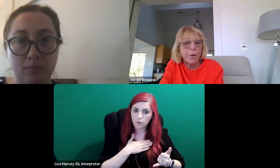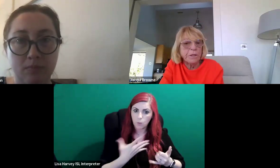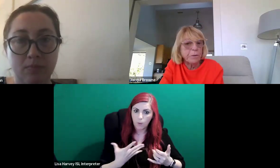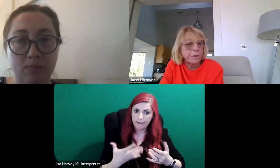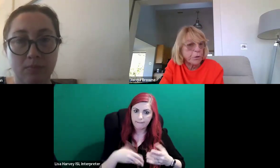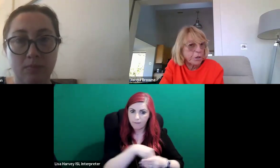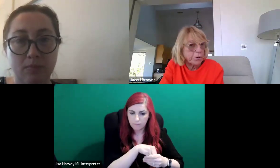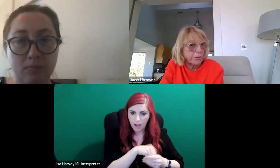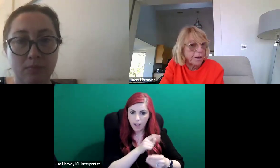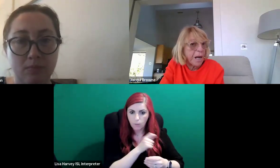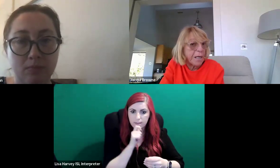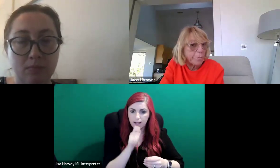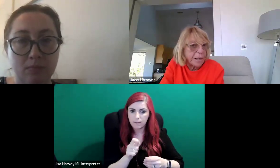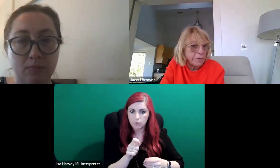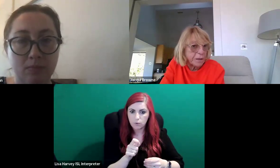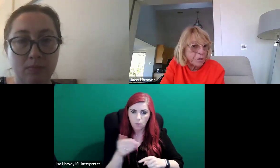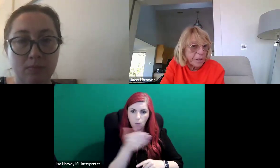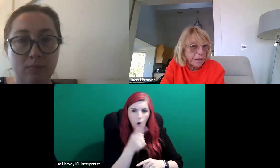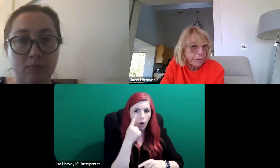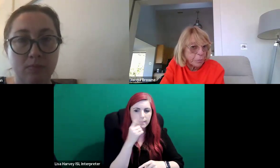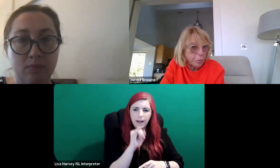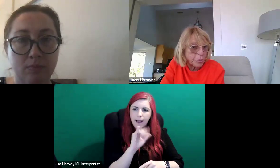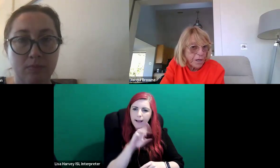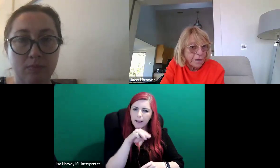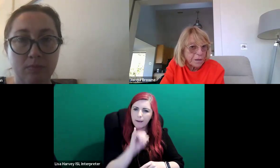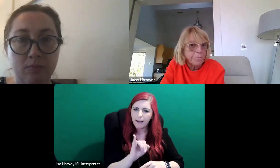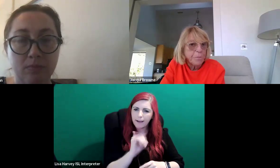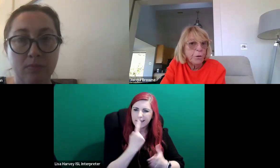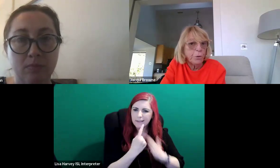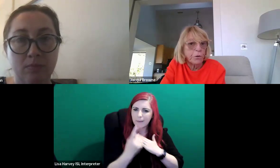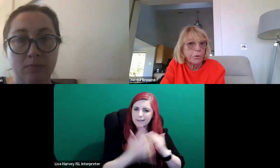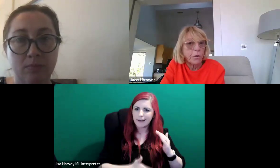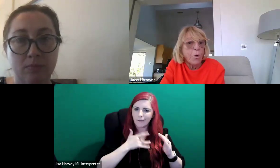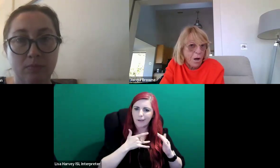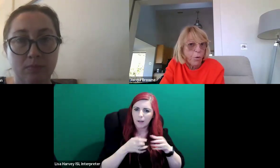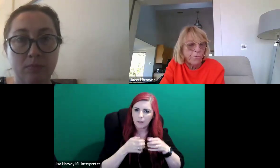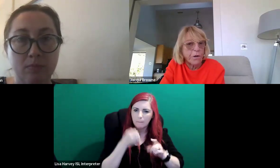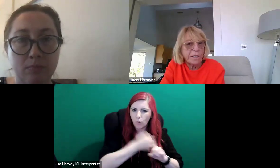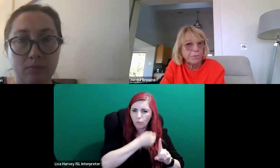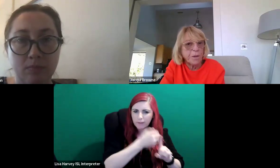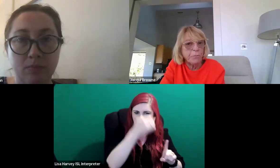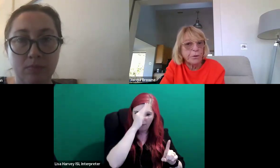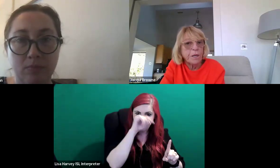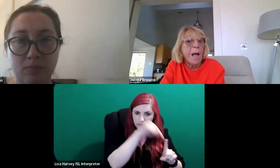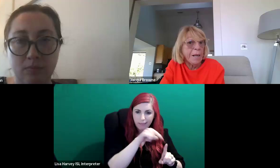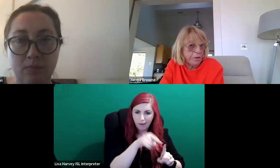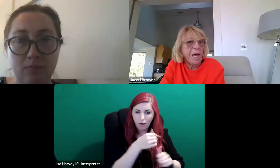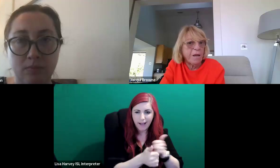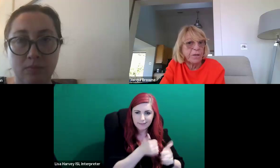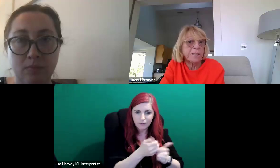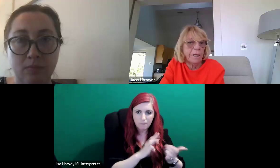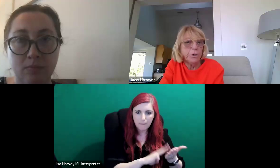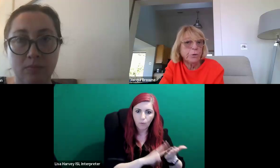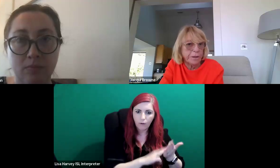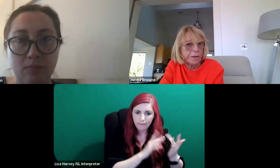I would point them in the direction of ILMI, the Independent Living Movement of Ireland, who are one of our active members, and